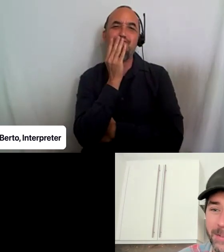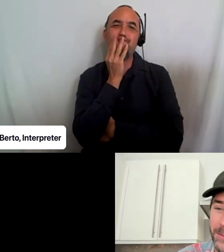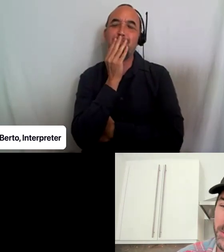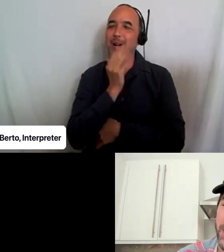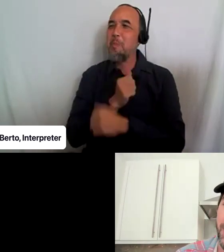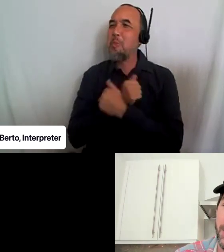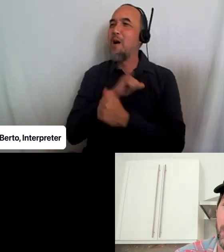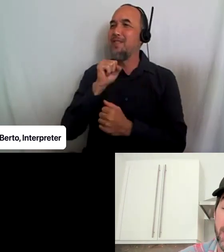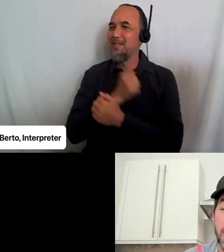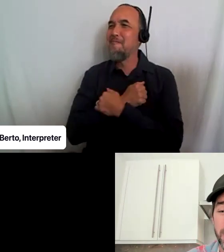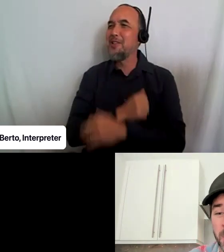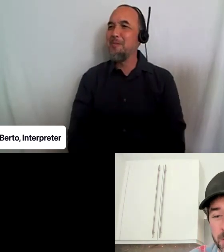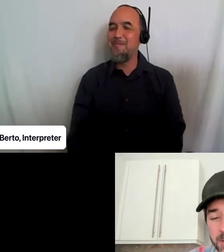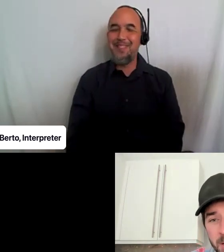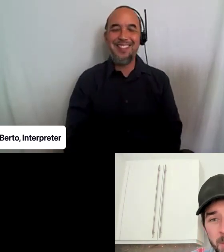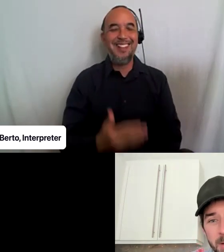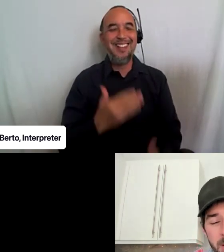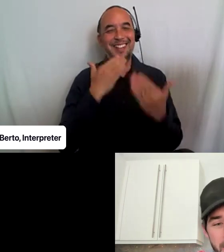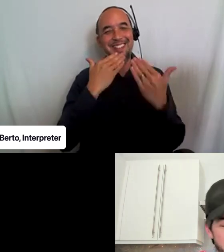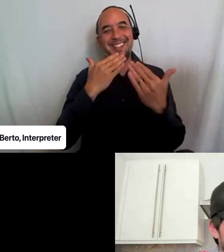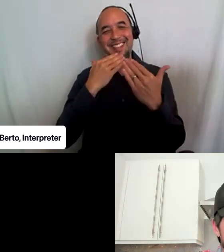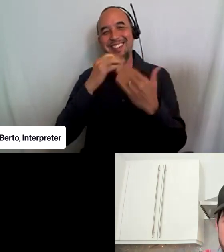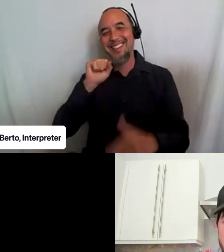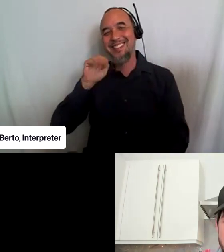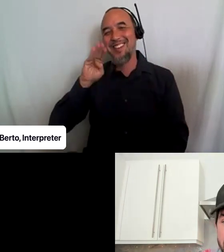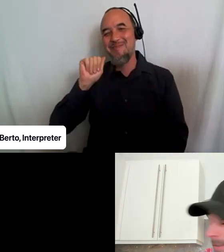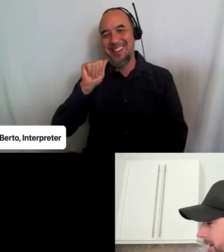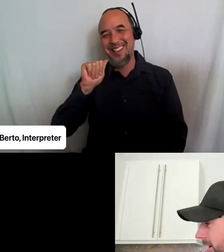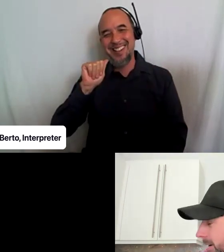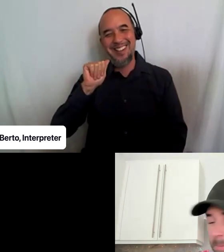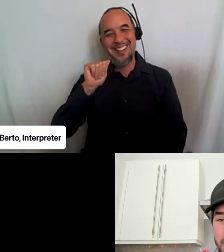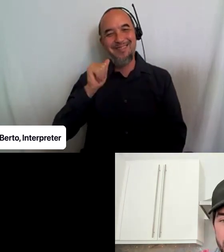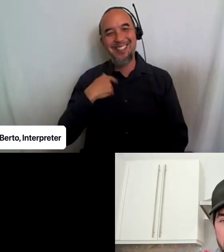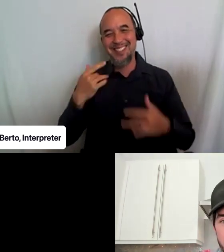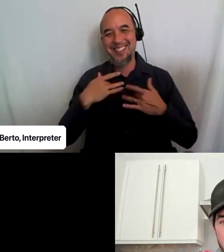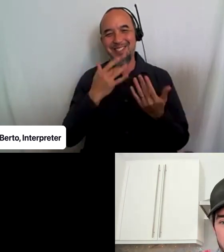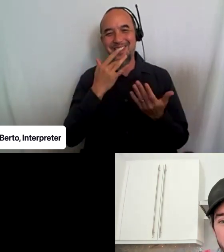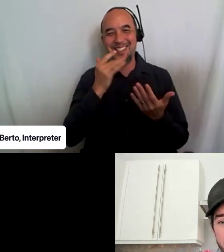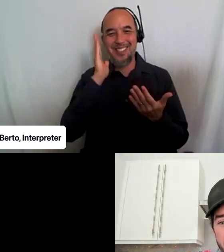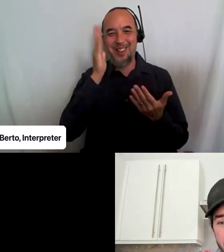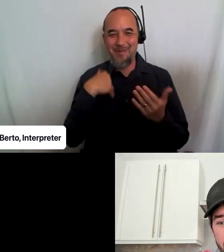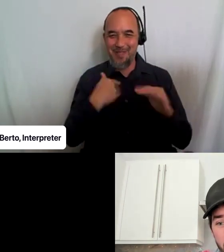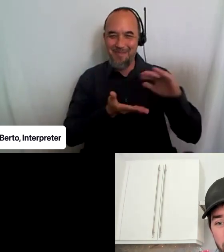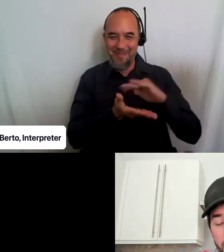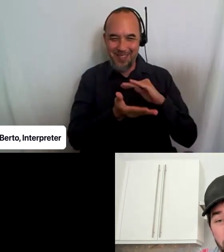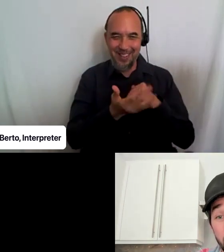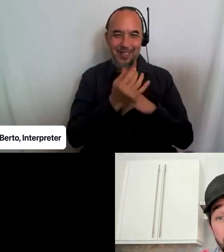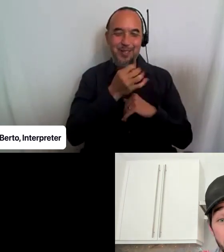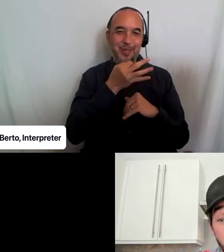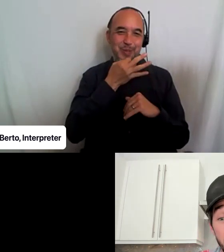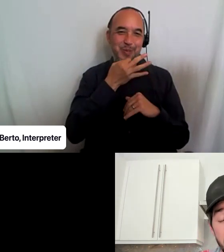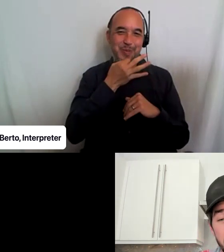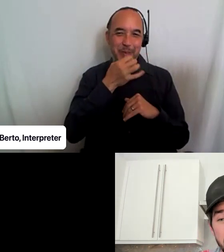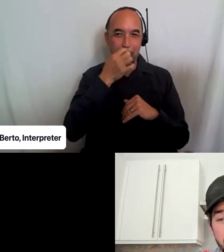love is love, everyone. All right. Well, thank you so much, Samba. Can't wait to taste it. Gonna make it myself here in a minute. Nice.